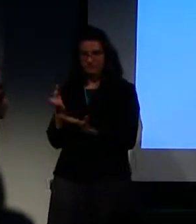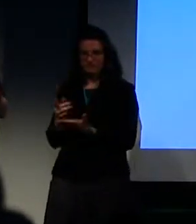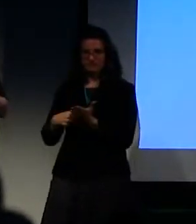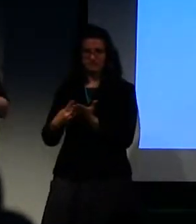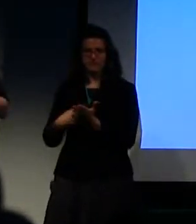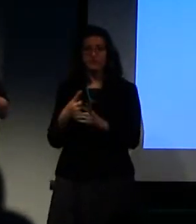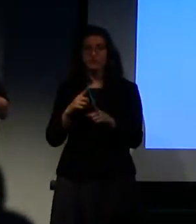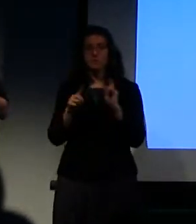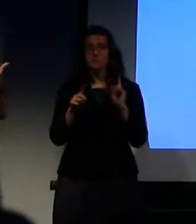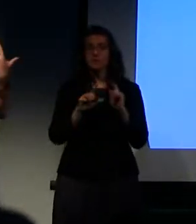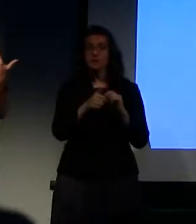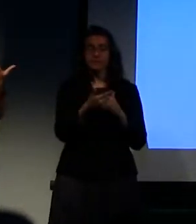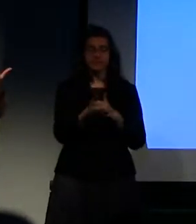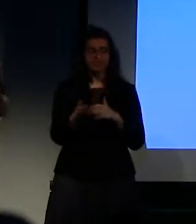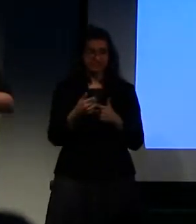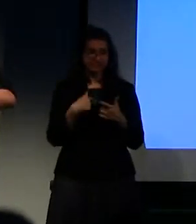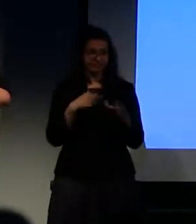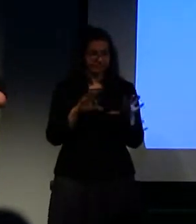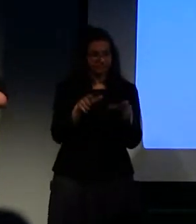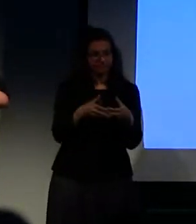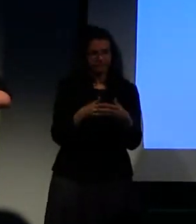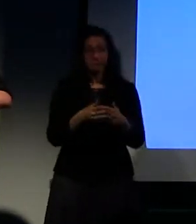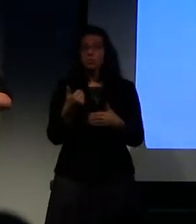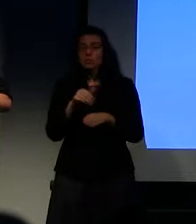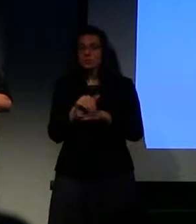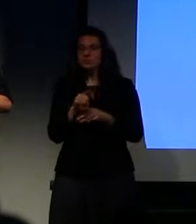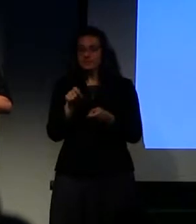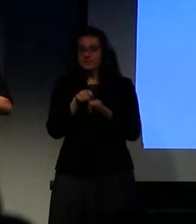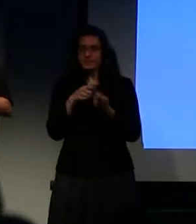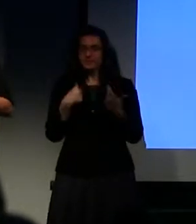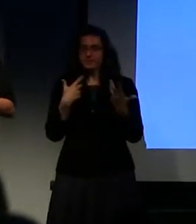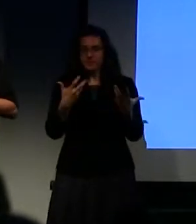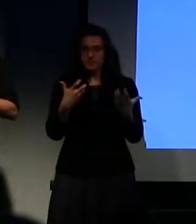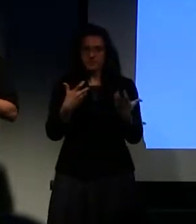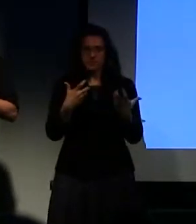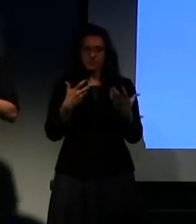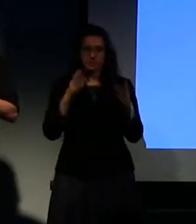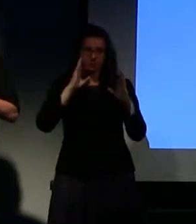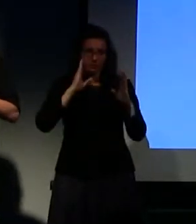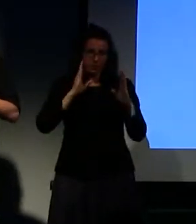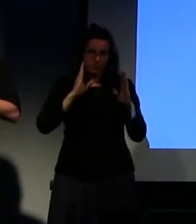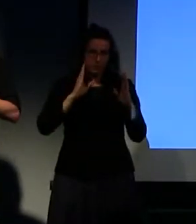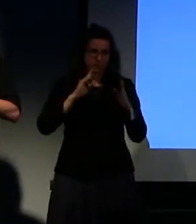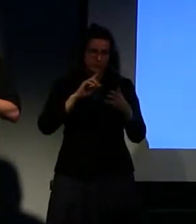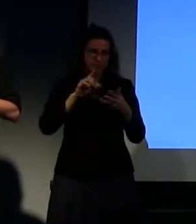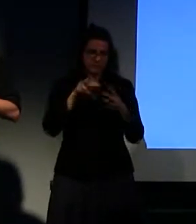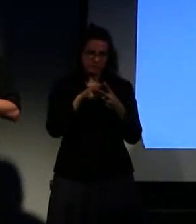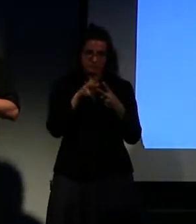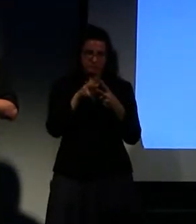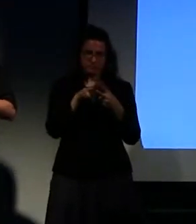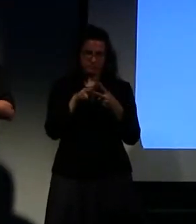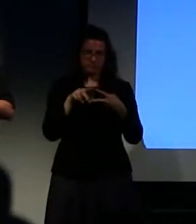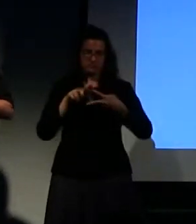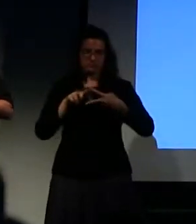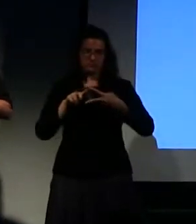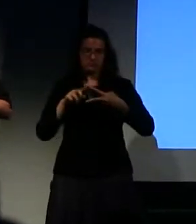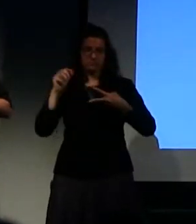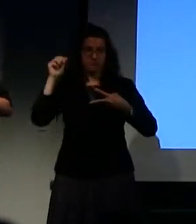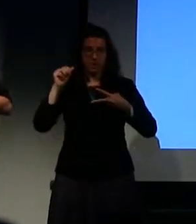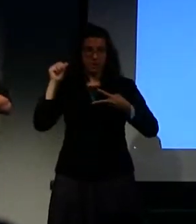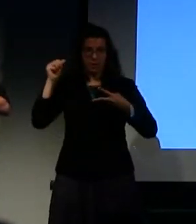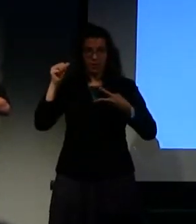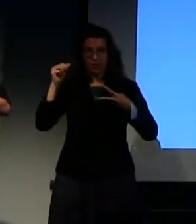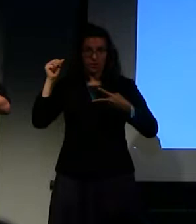say, all right, for tonight specifically, I wanted to focus on two aspects, auditory